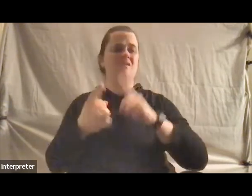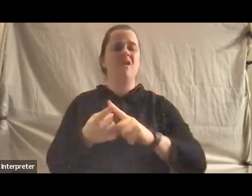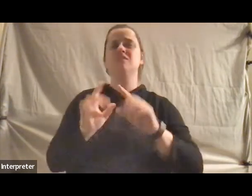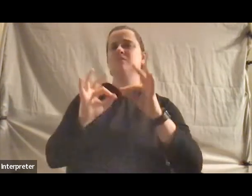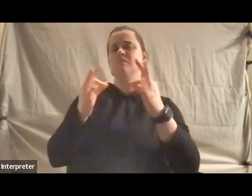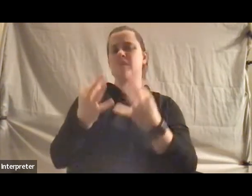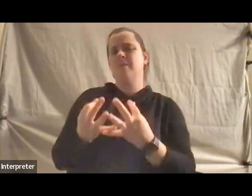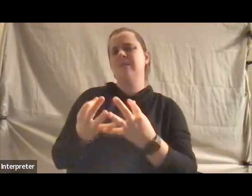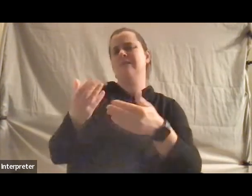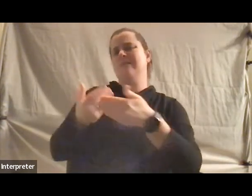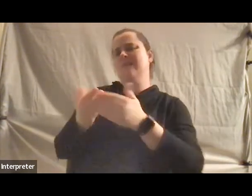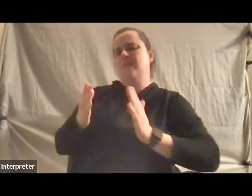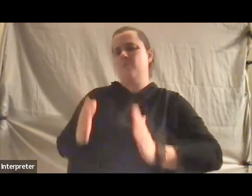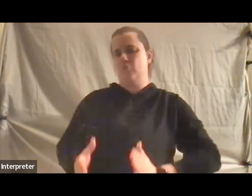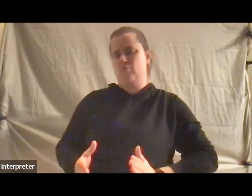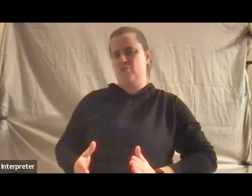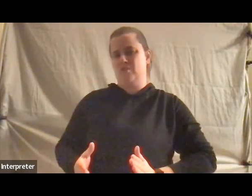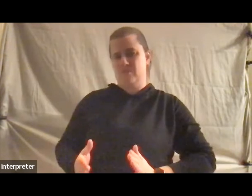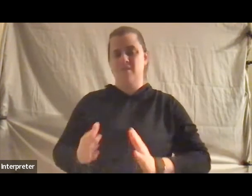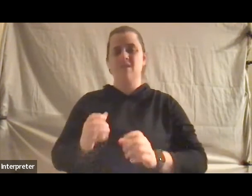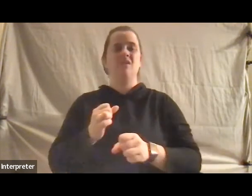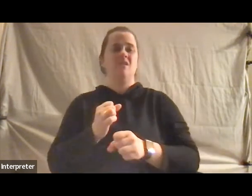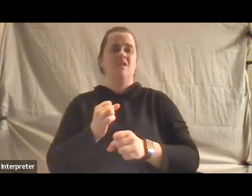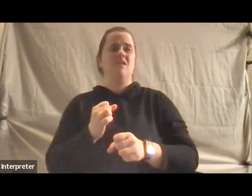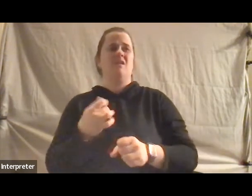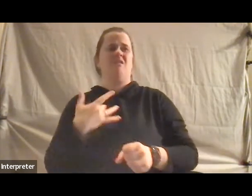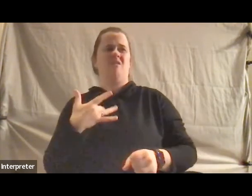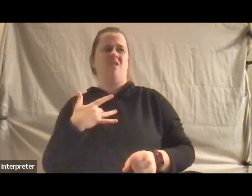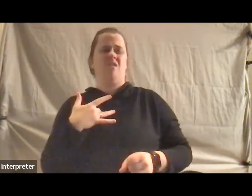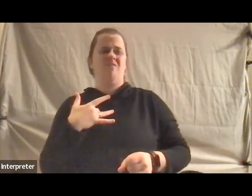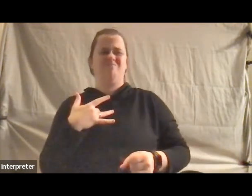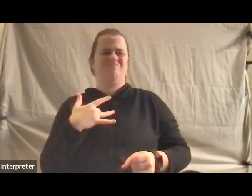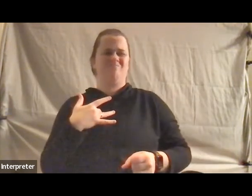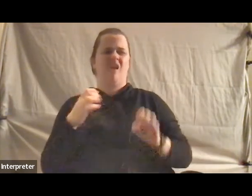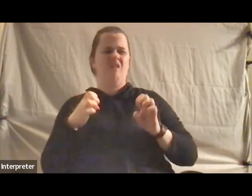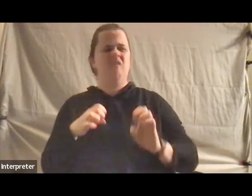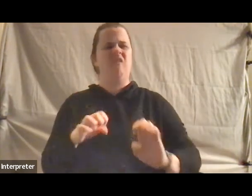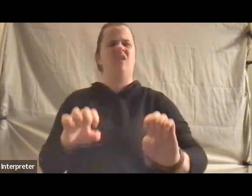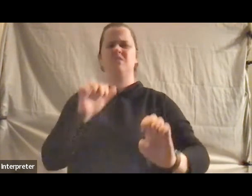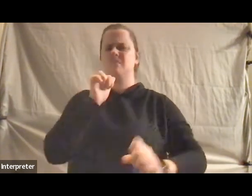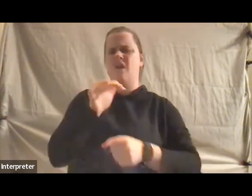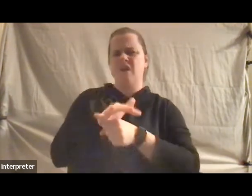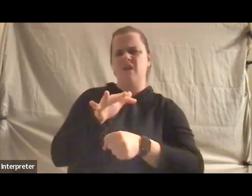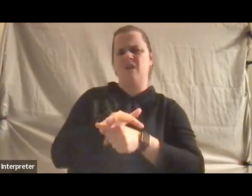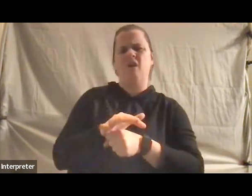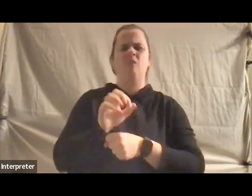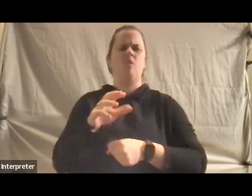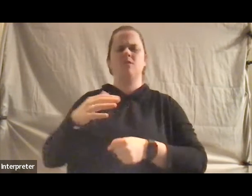our neighbors can make our current efforts feel like too little, too late.